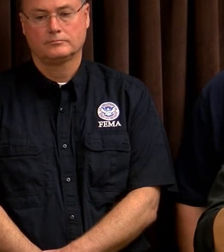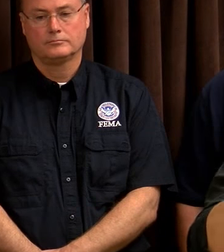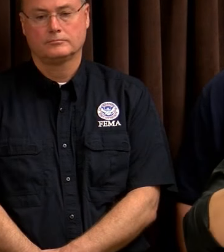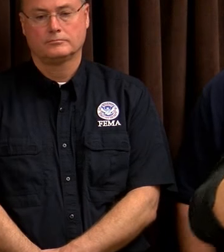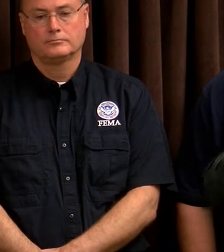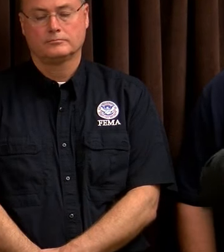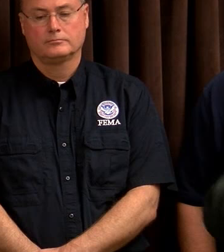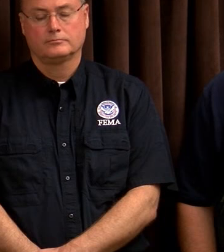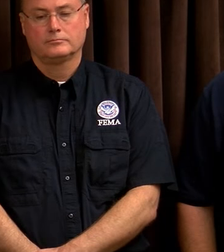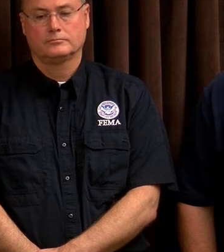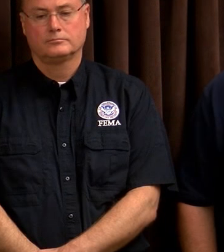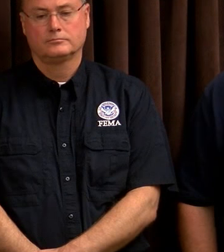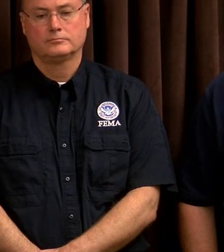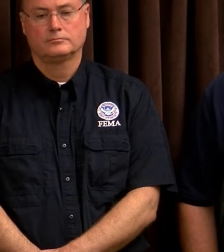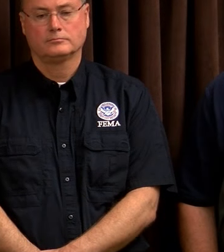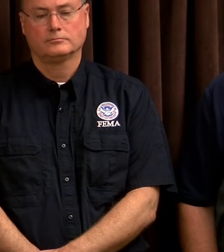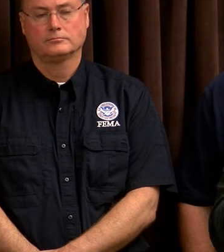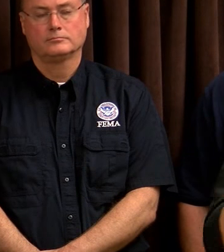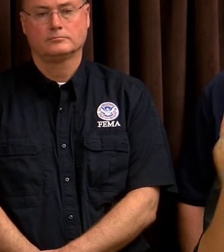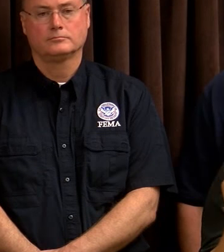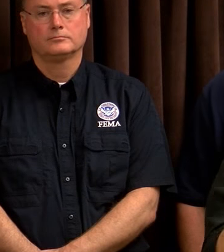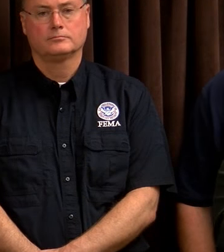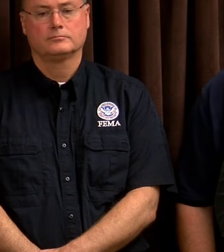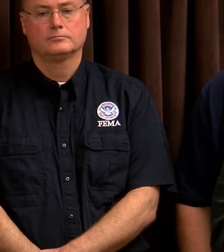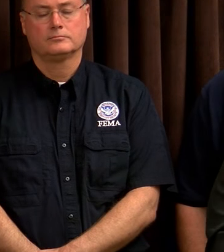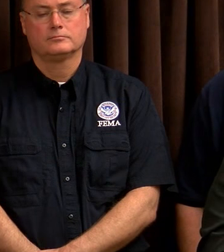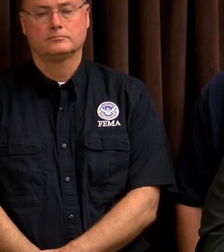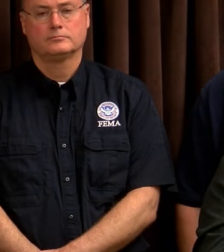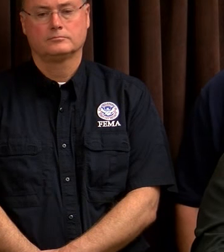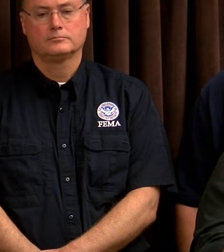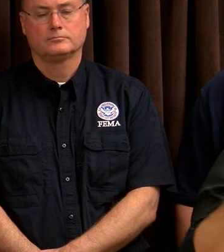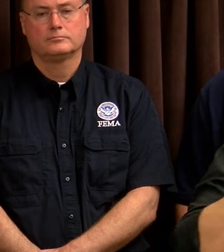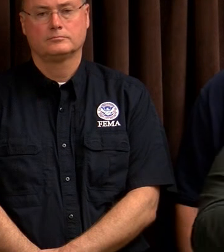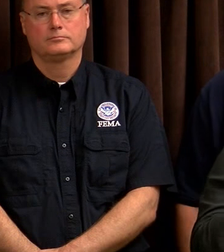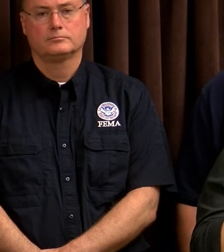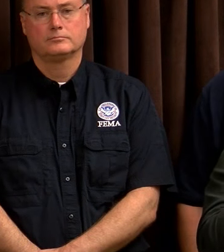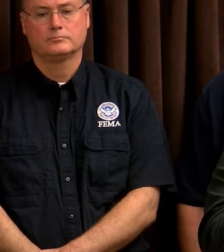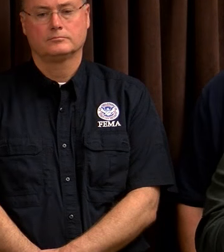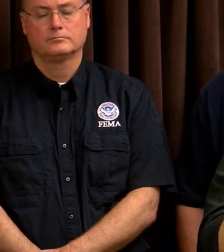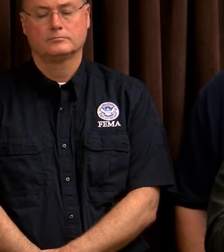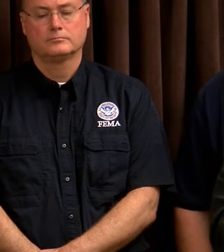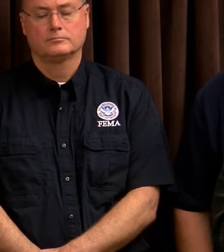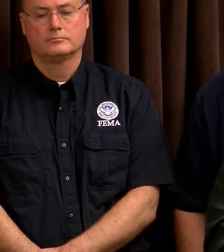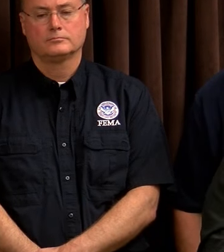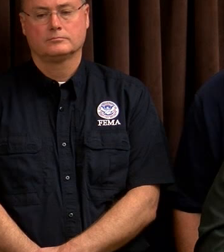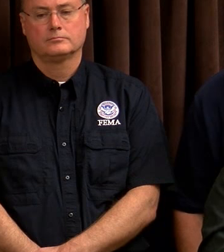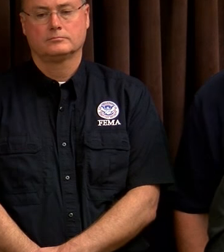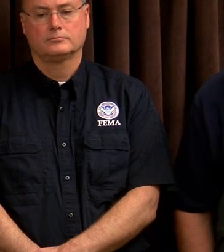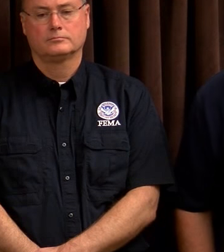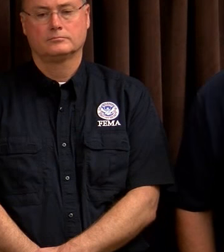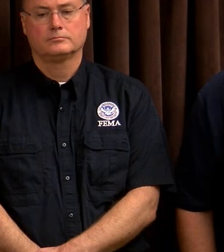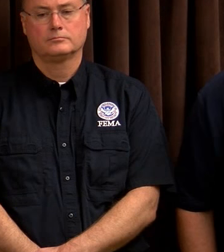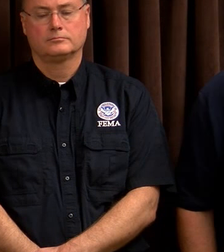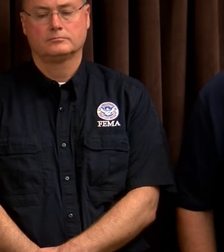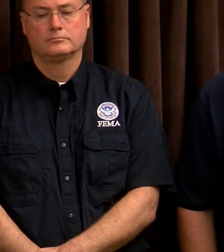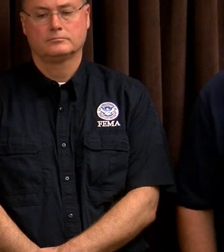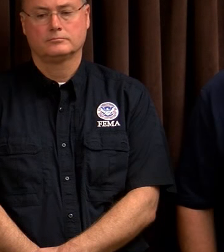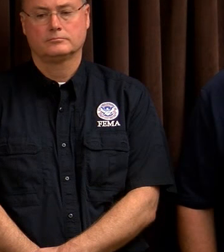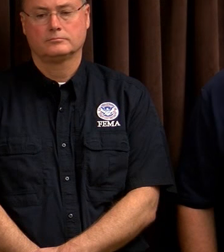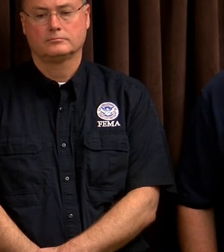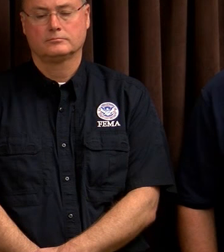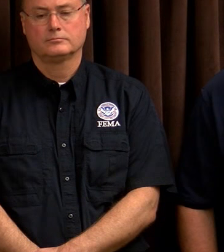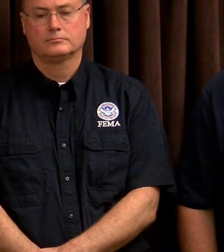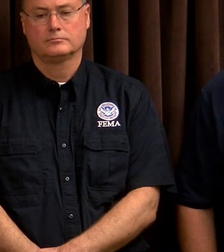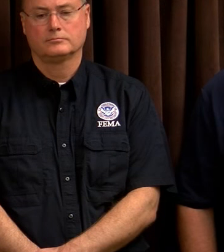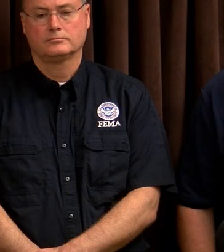all state agencies to respond, and we continue to do that. He also